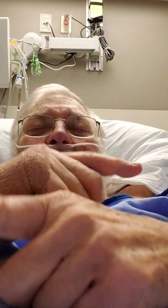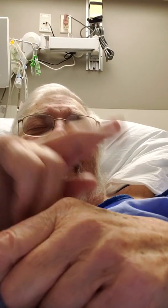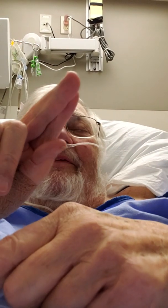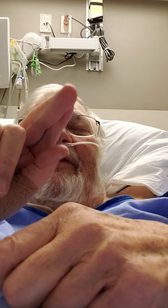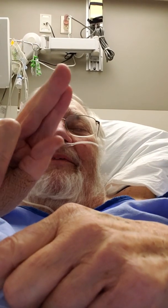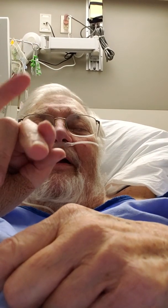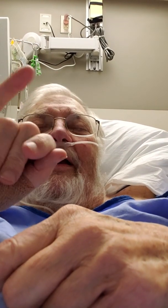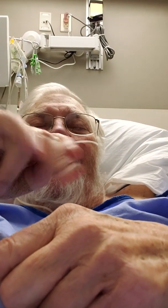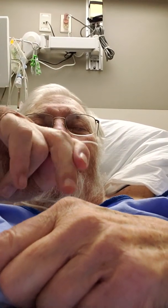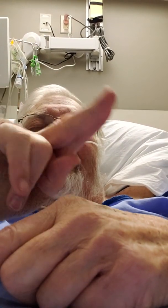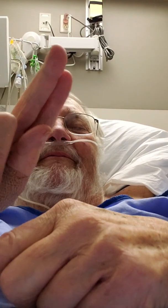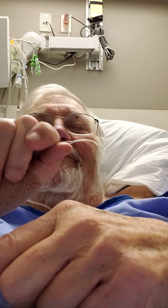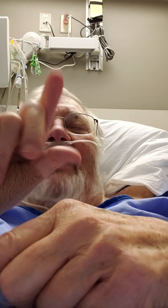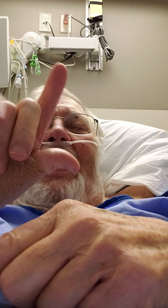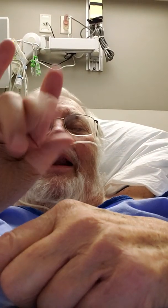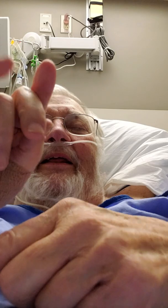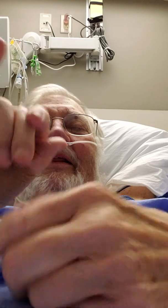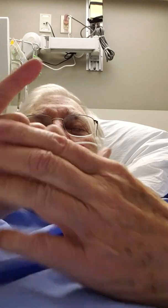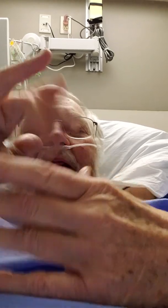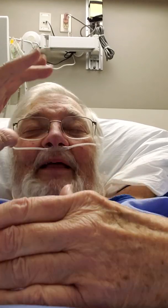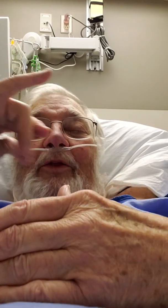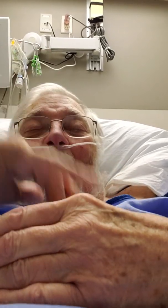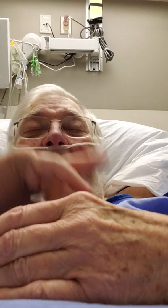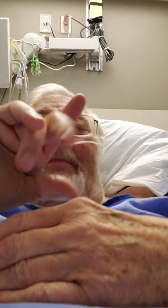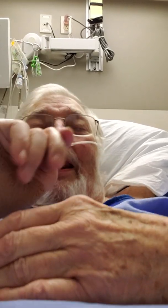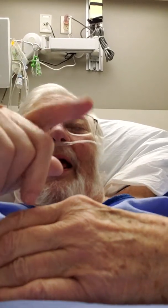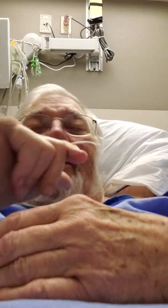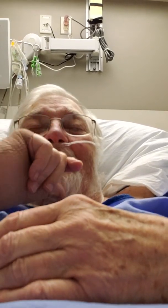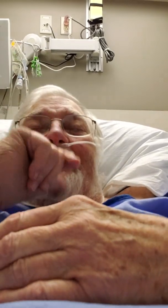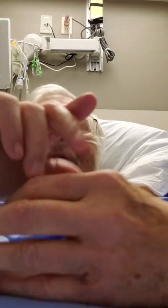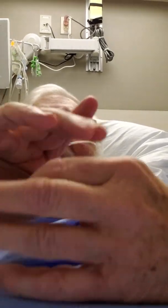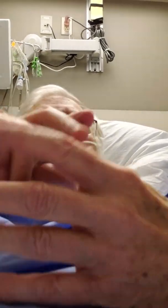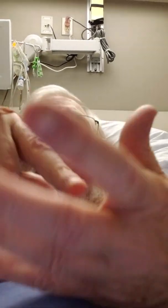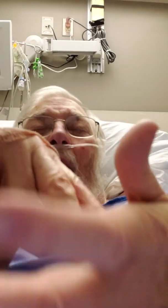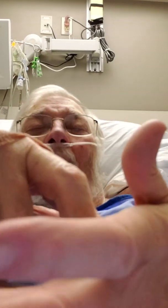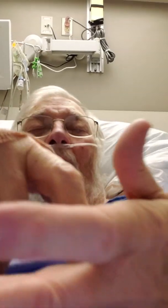properly invalid. That's why my leg is not.